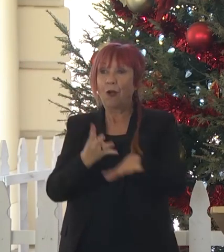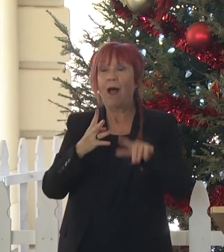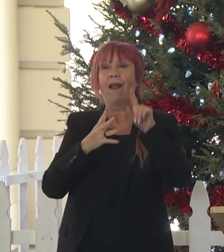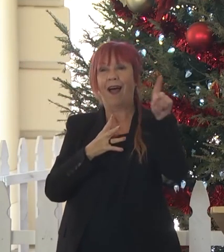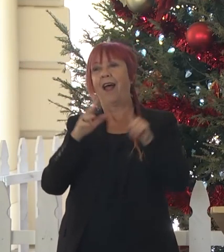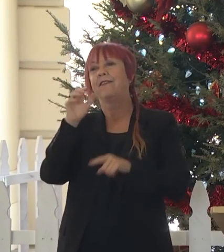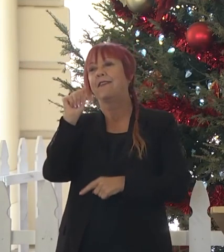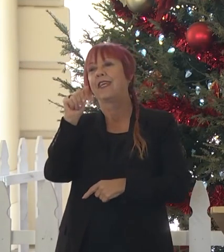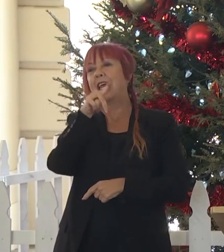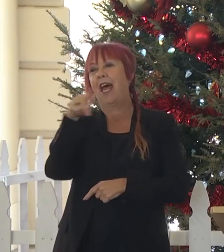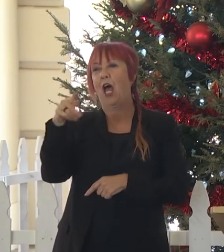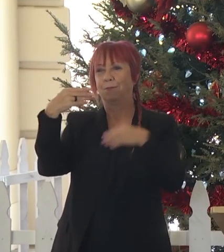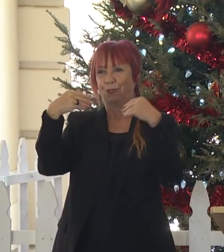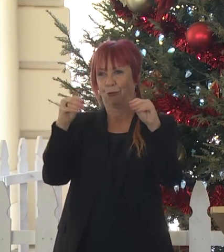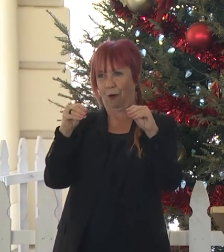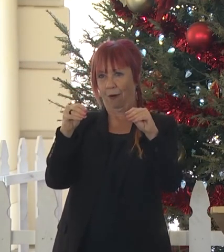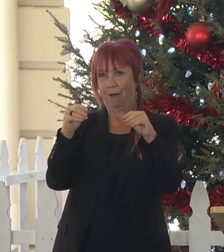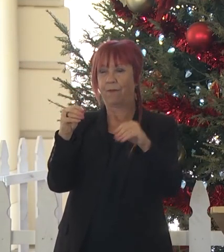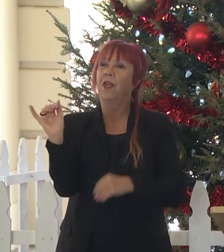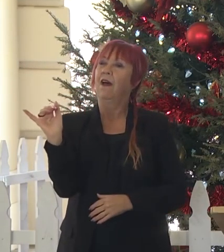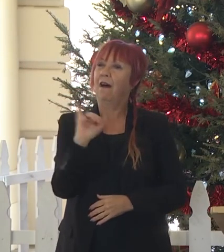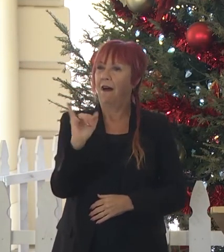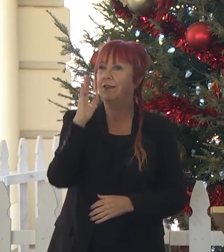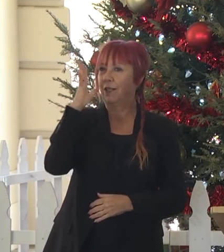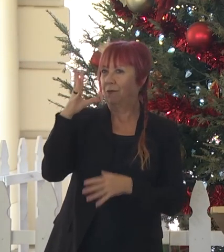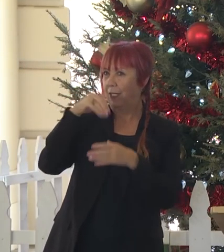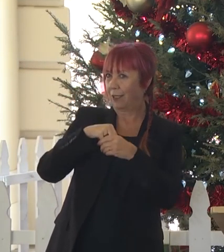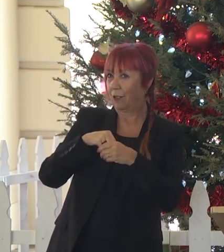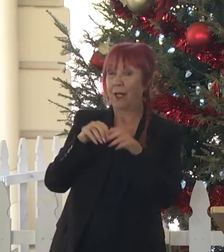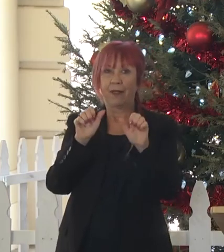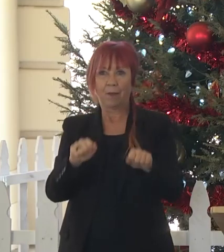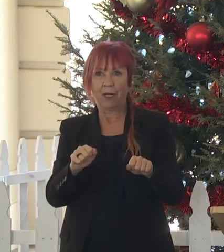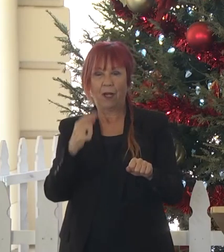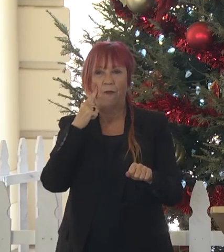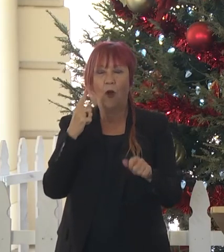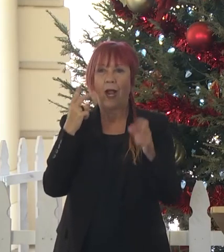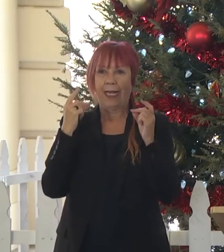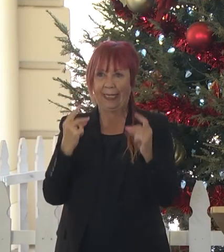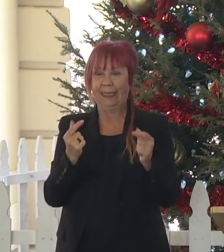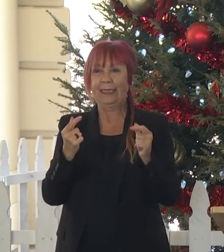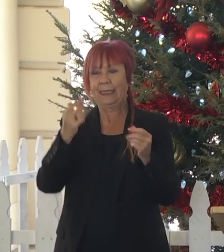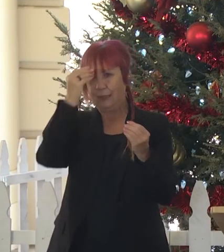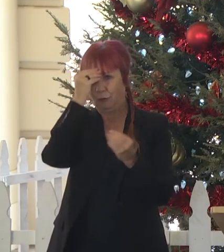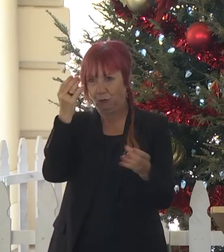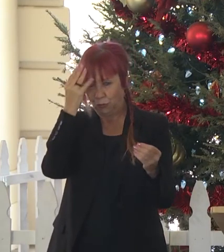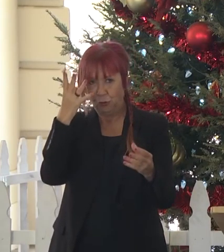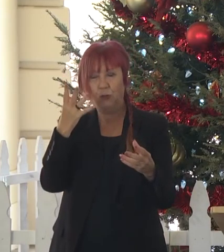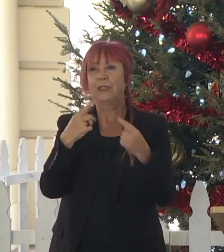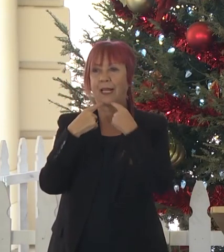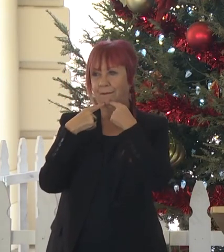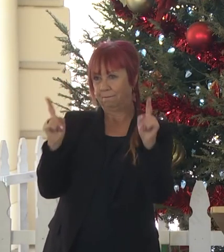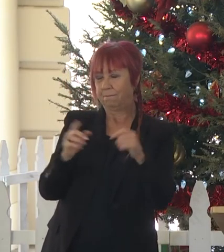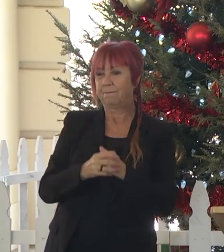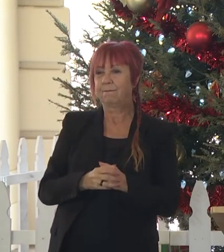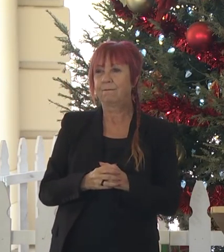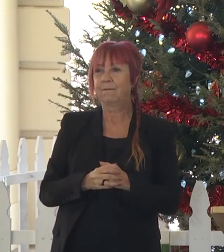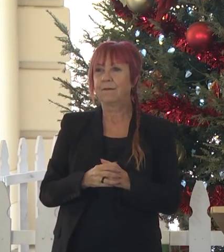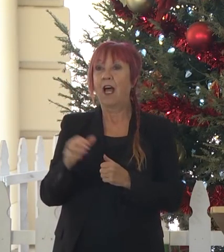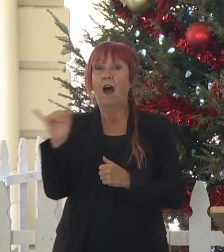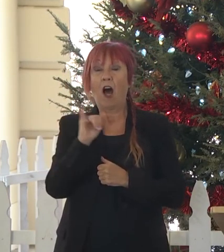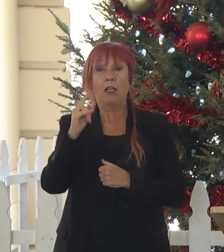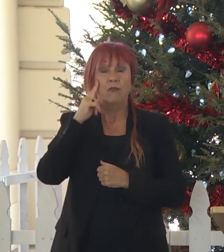Store. It will also include the ability for instant alerts and notifications. And also for